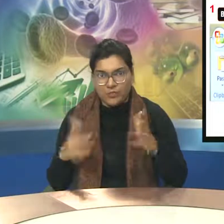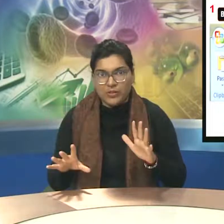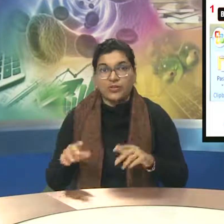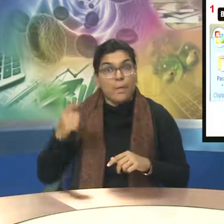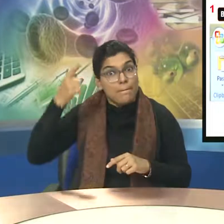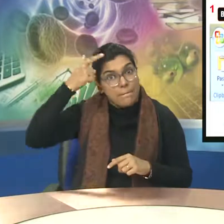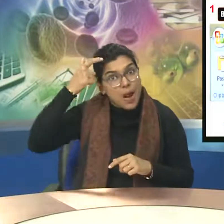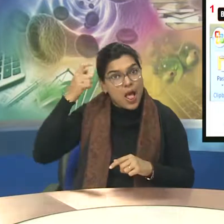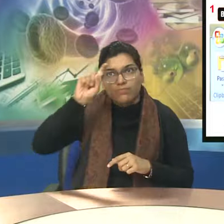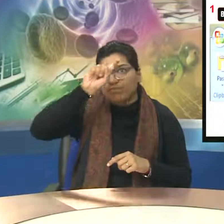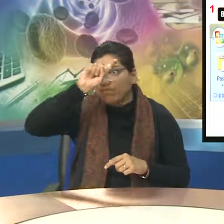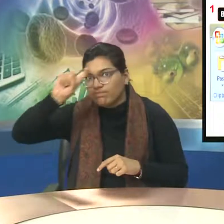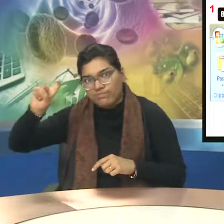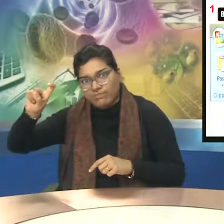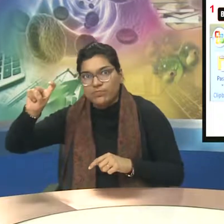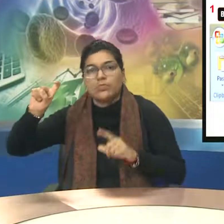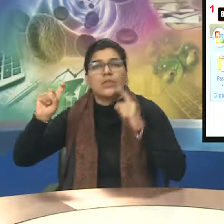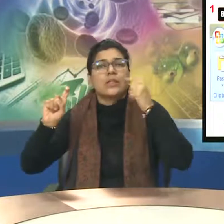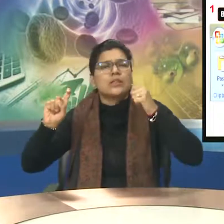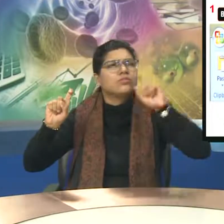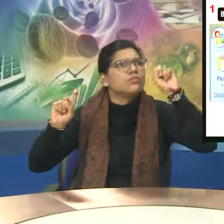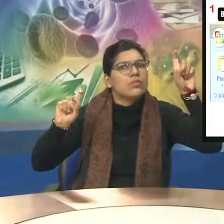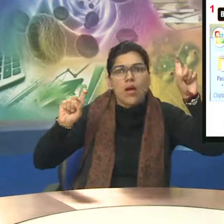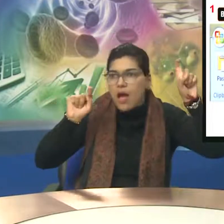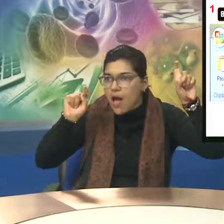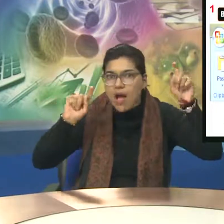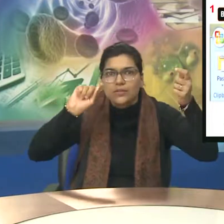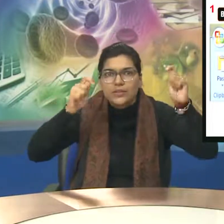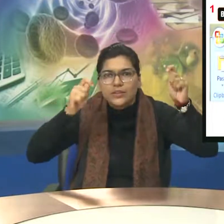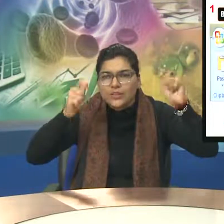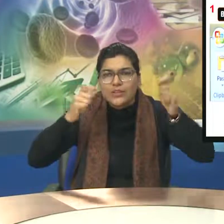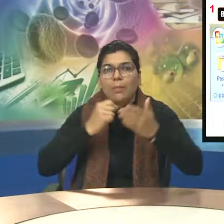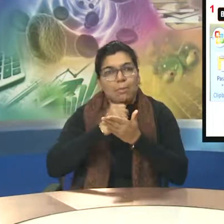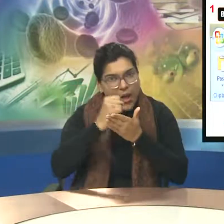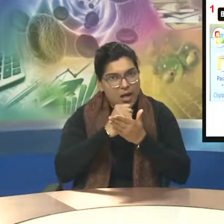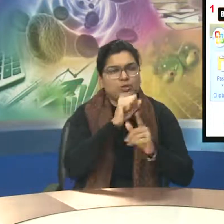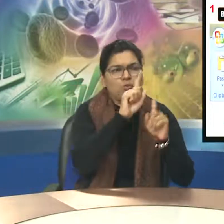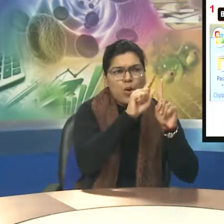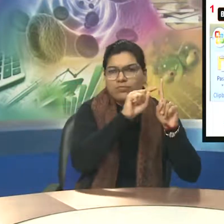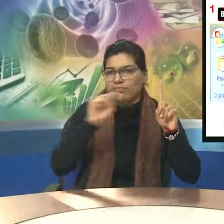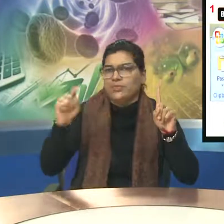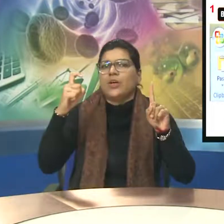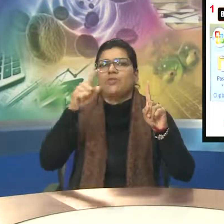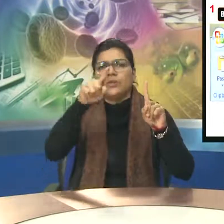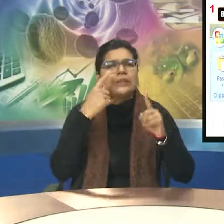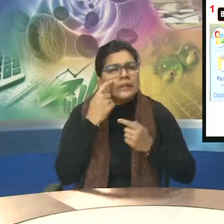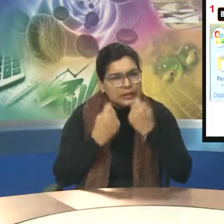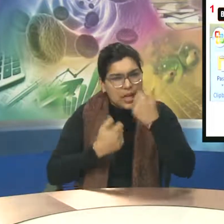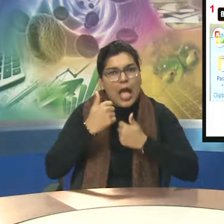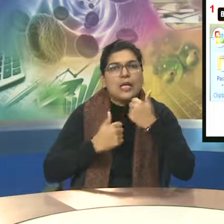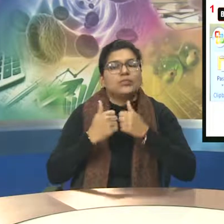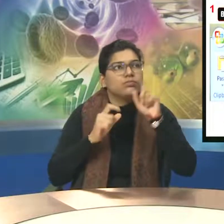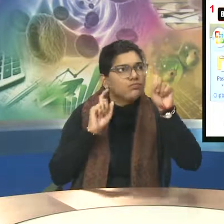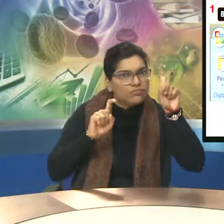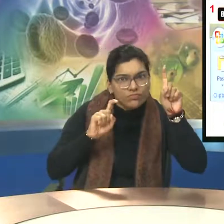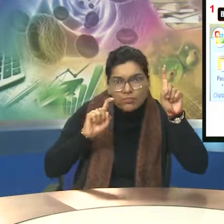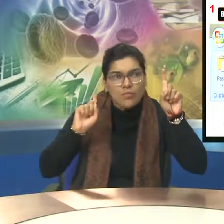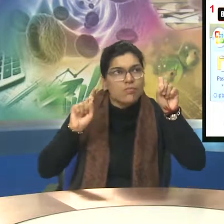Try using all these 7 points and you will be easily understand how